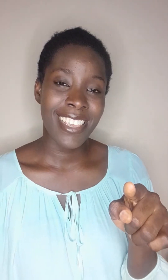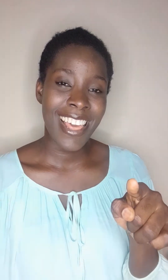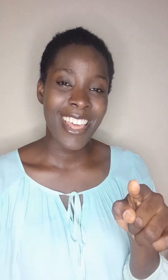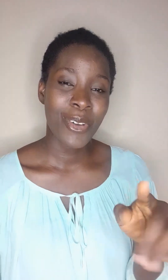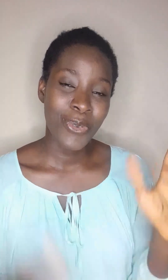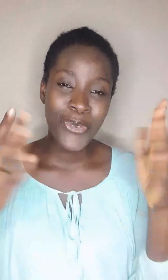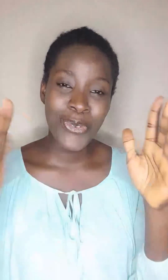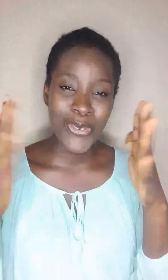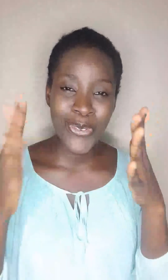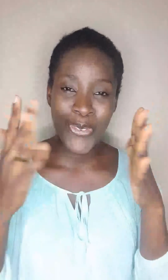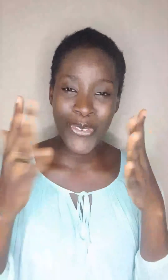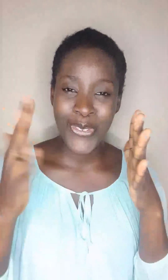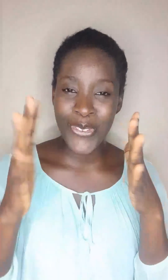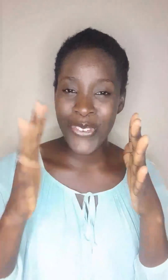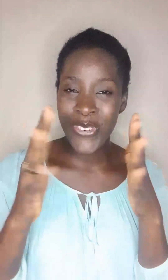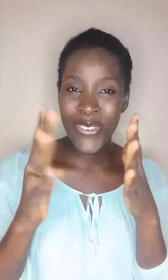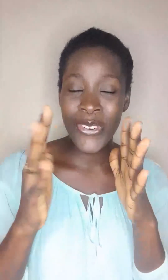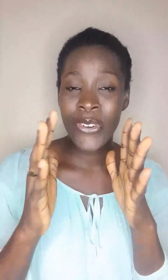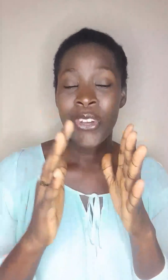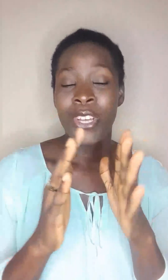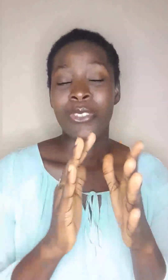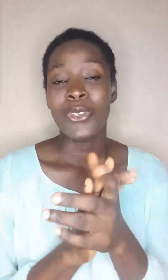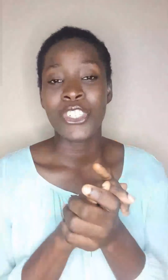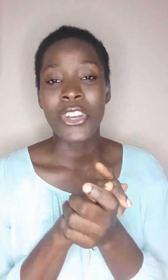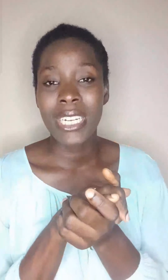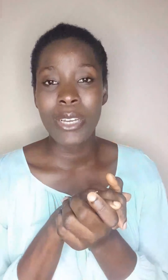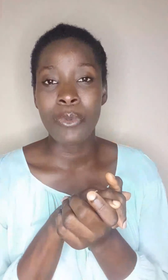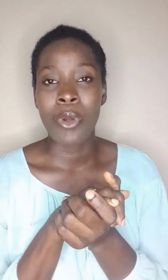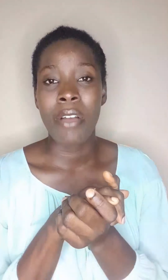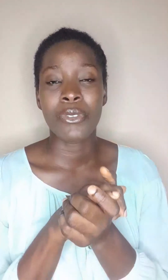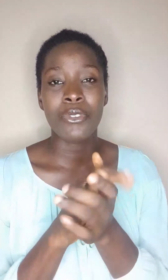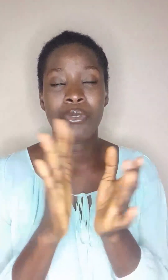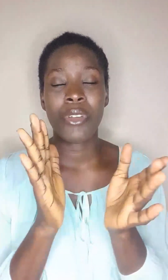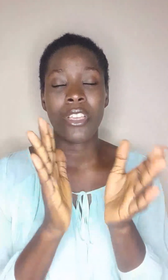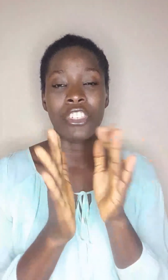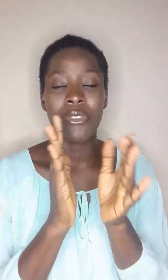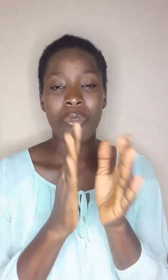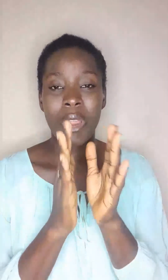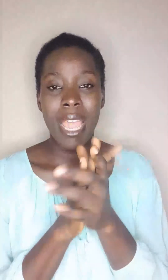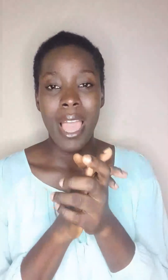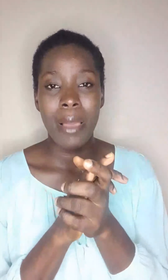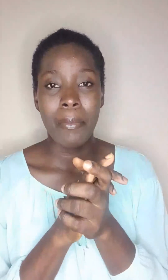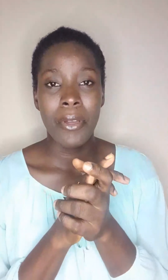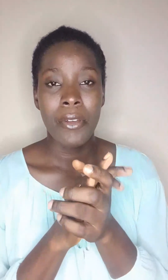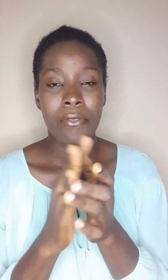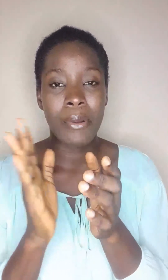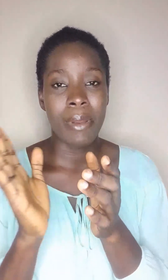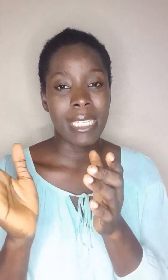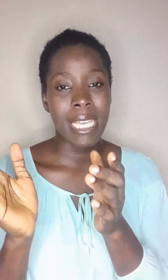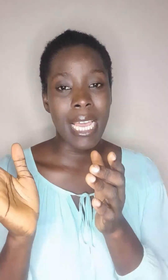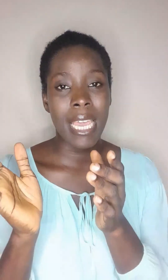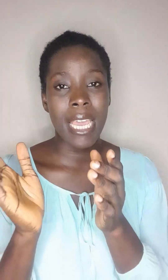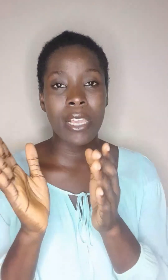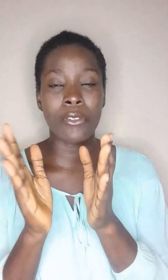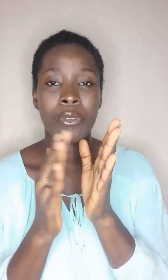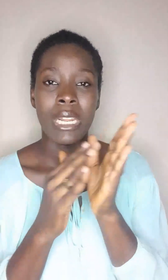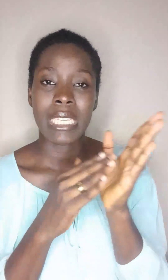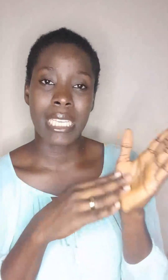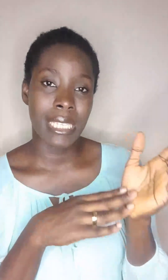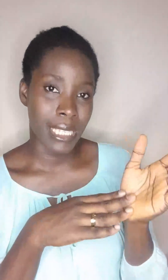Z. Can you see that? Woo! So shortly, we have to do a short recap from letter A to letter